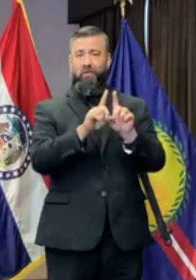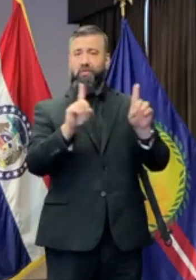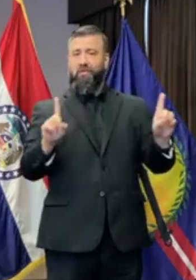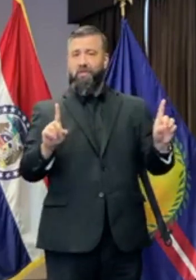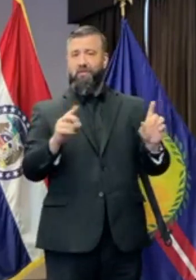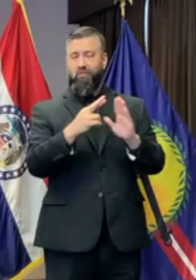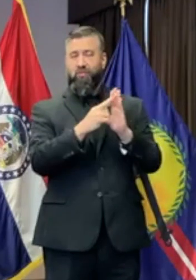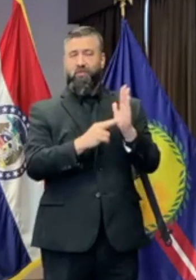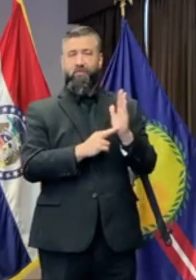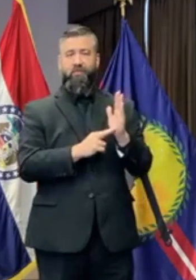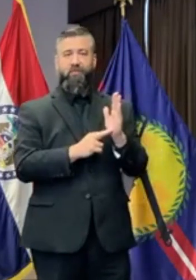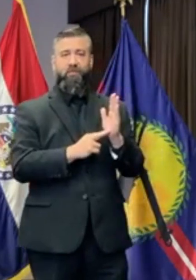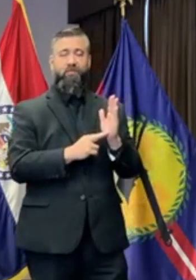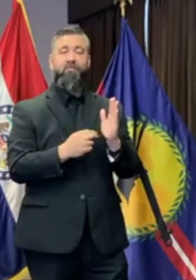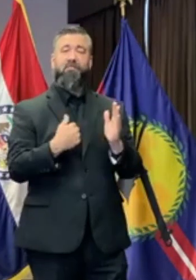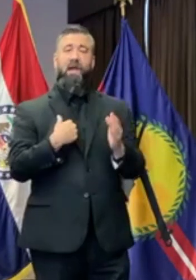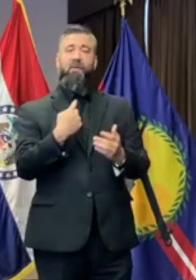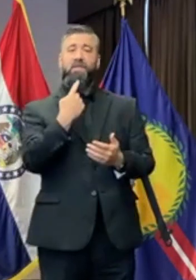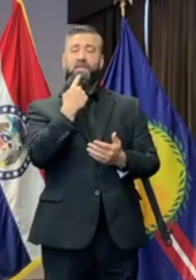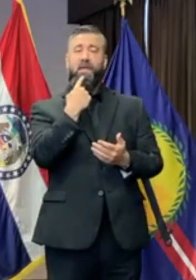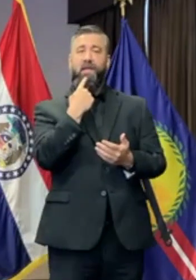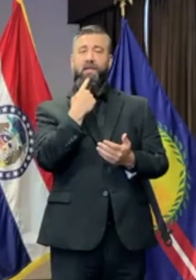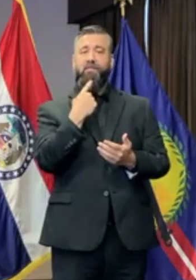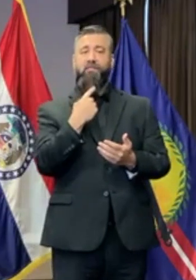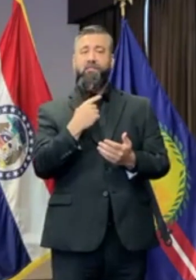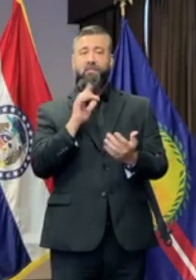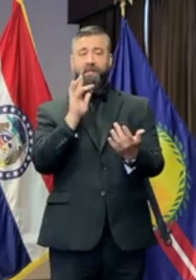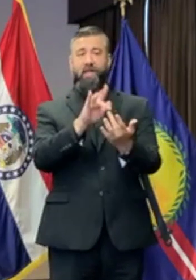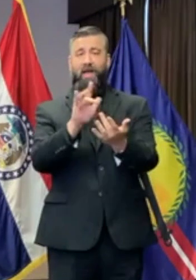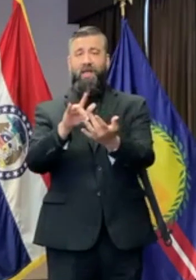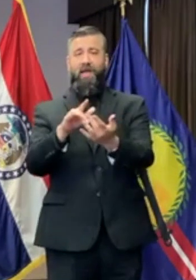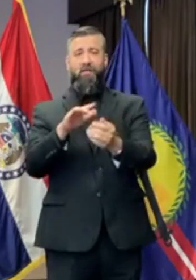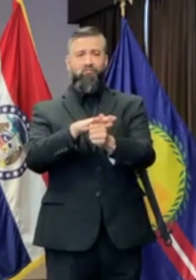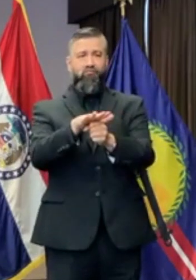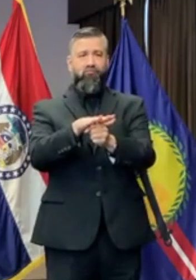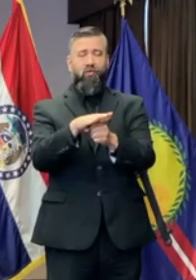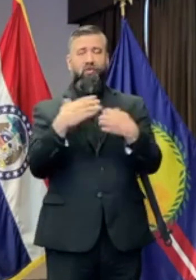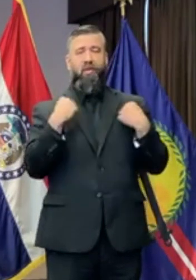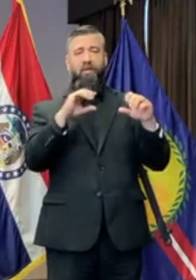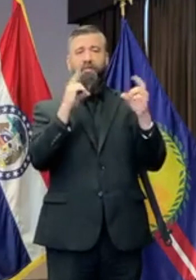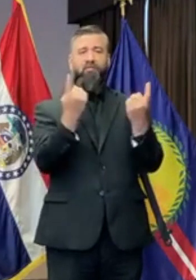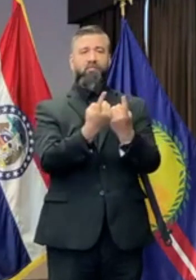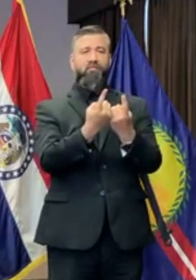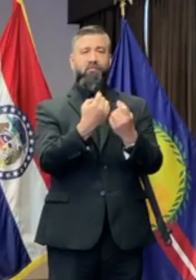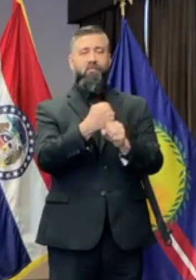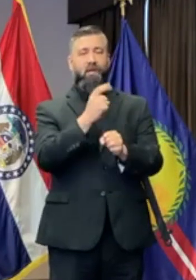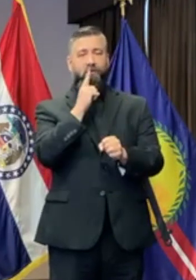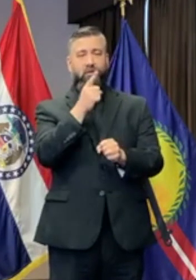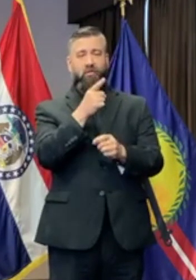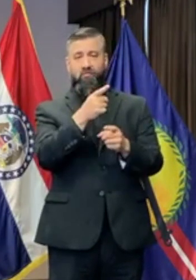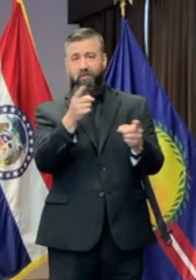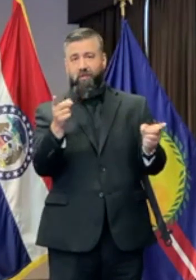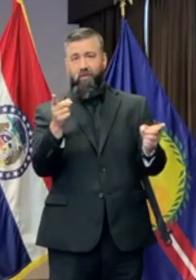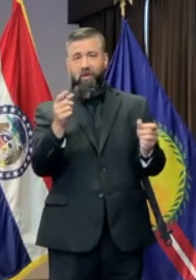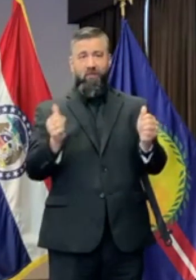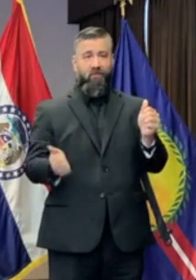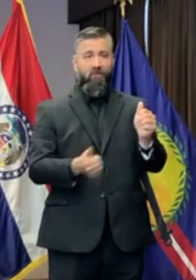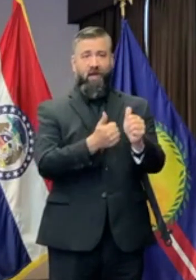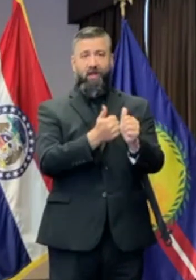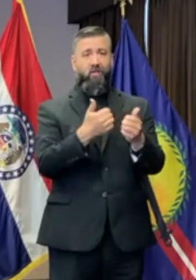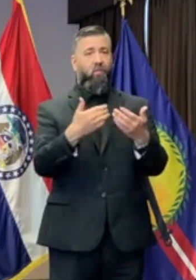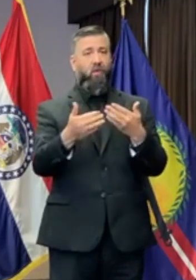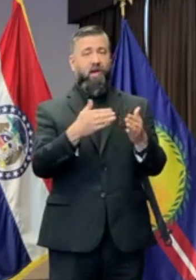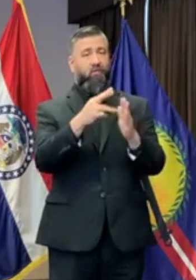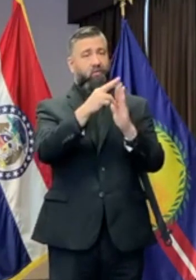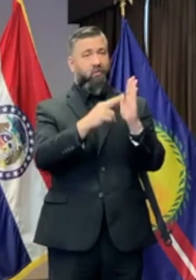distancing guidelines. So I would say contact the local health department to make sure that you are following